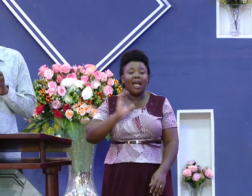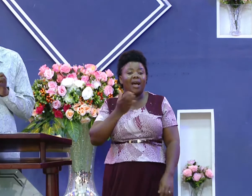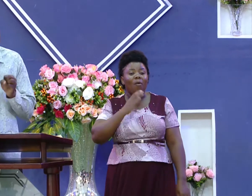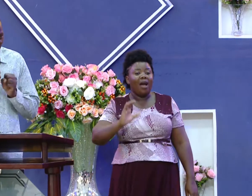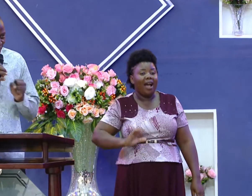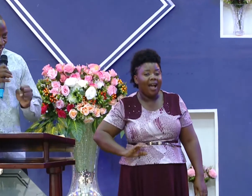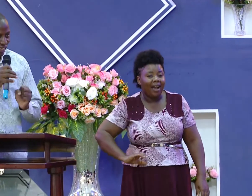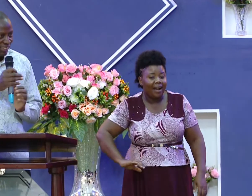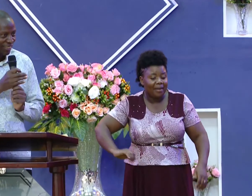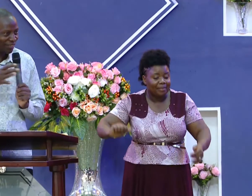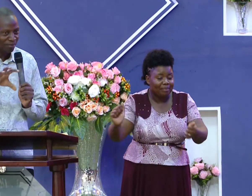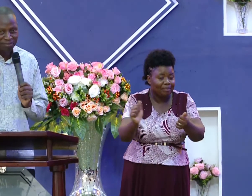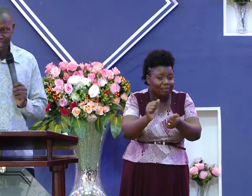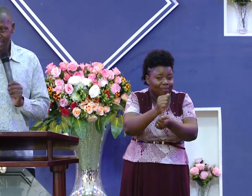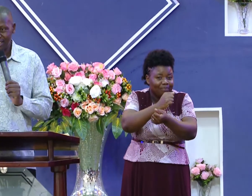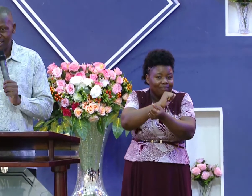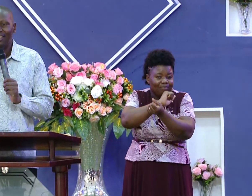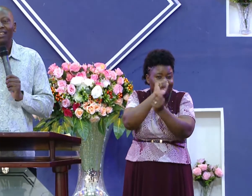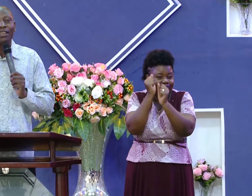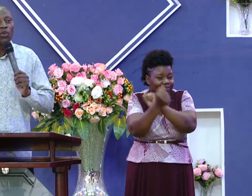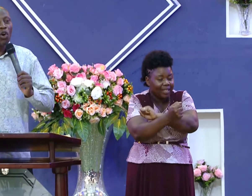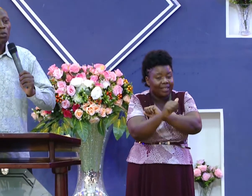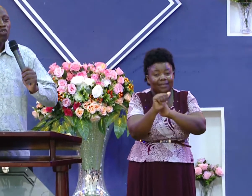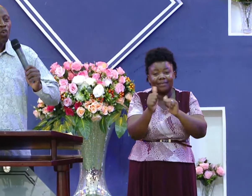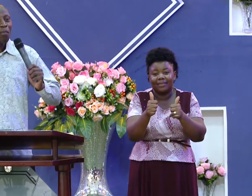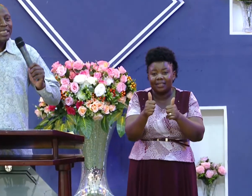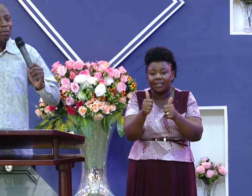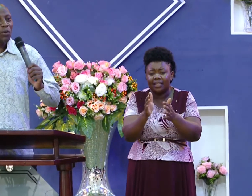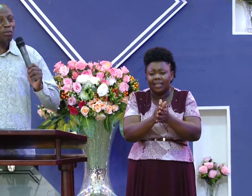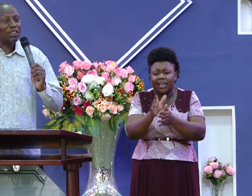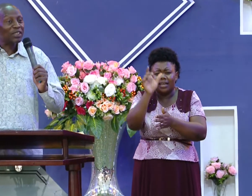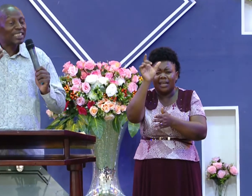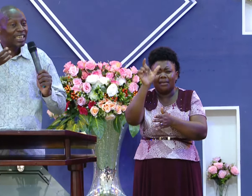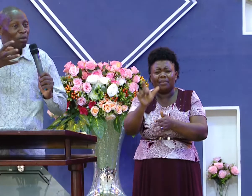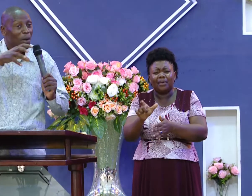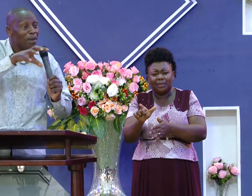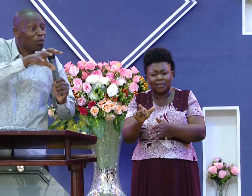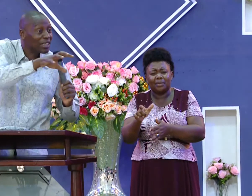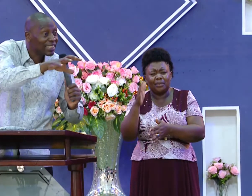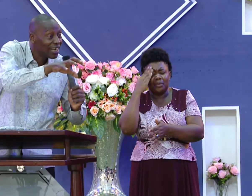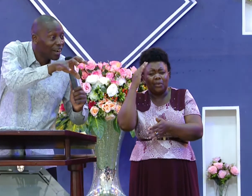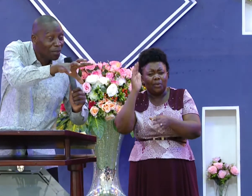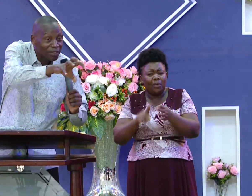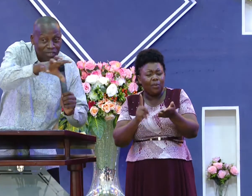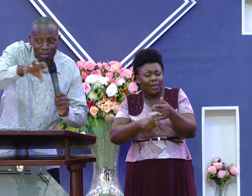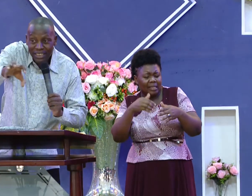week. For us to work on our character